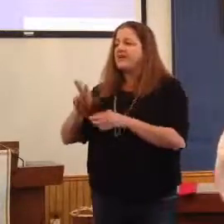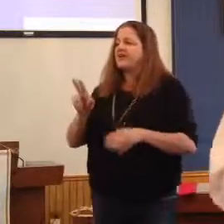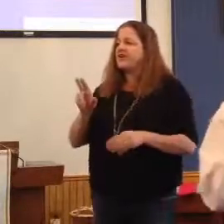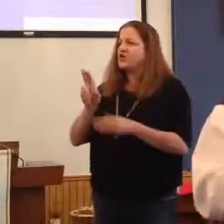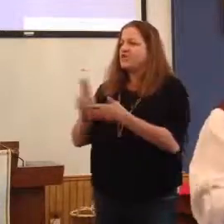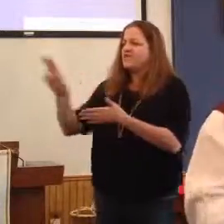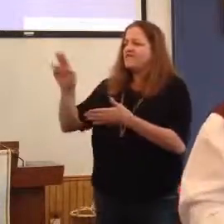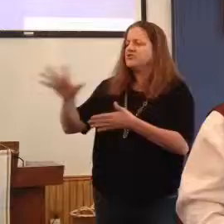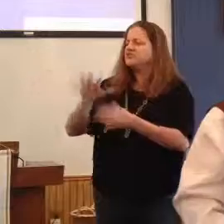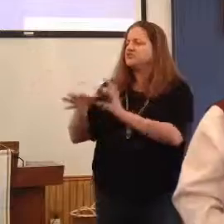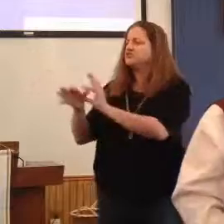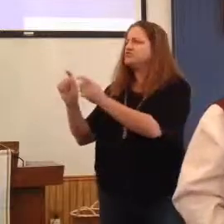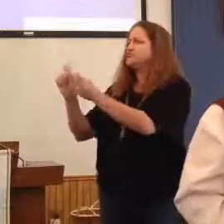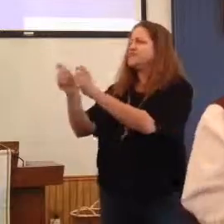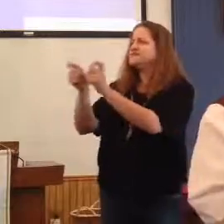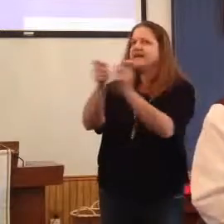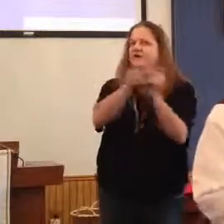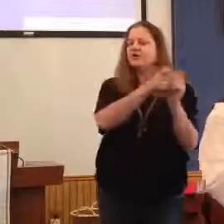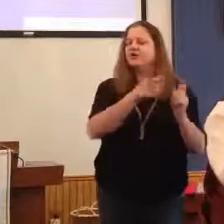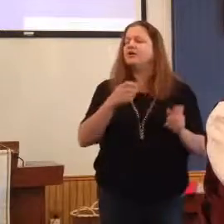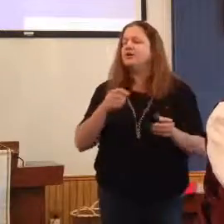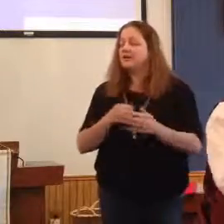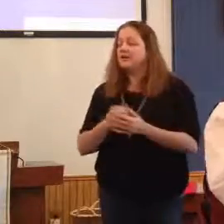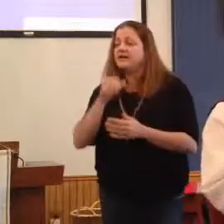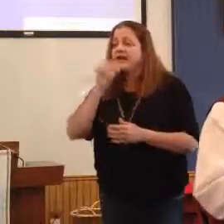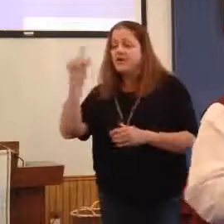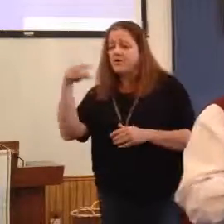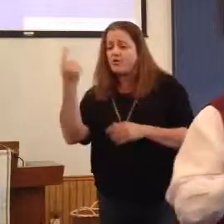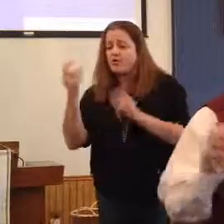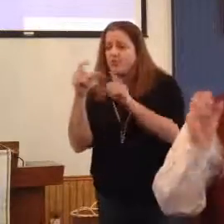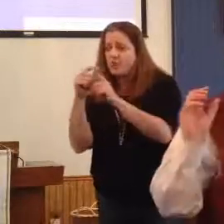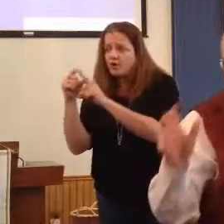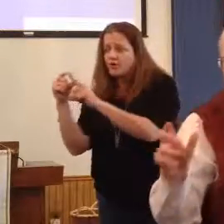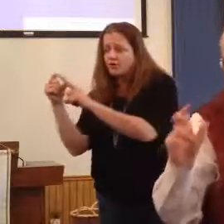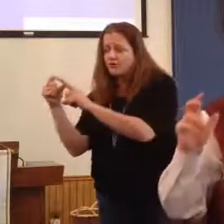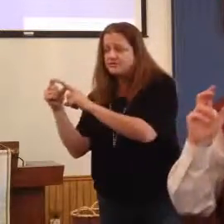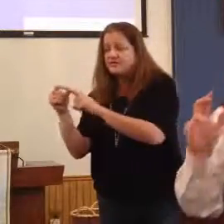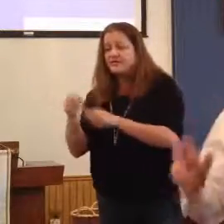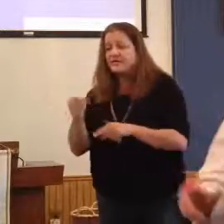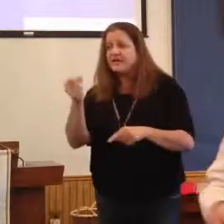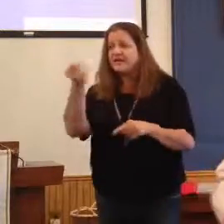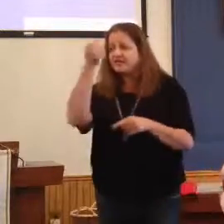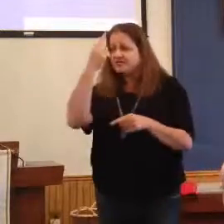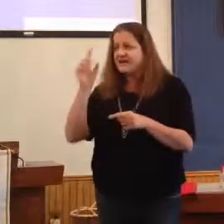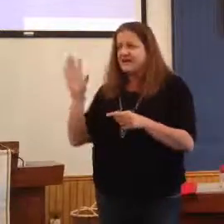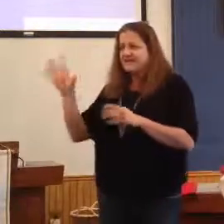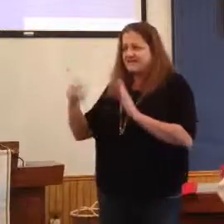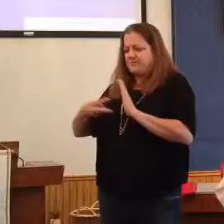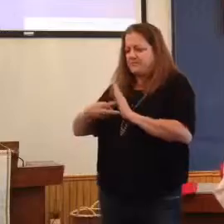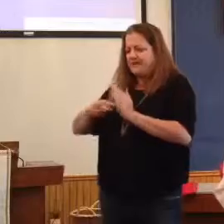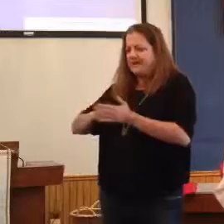they understood, not just the words, they understood what he meant.